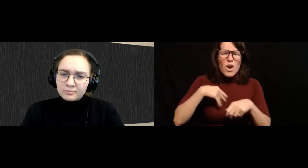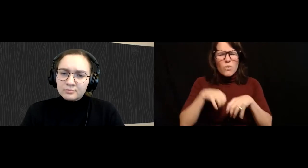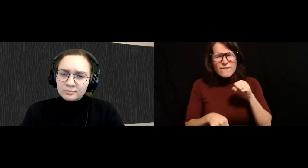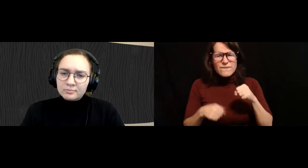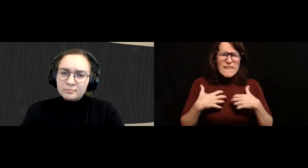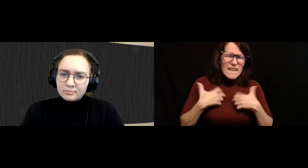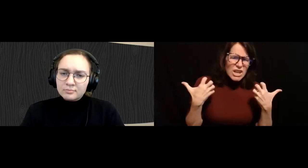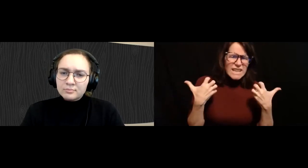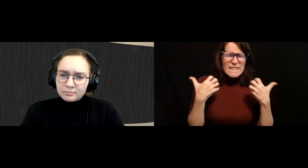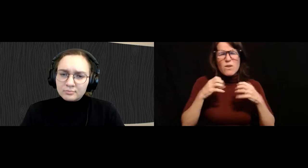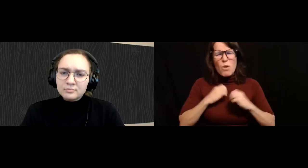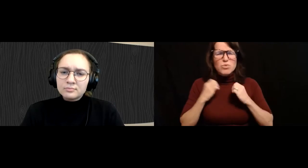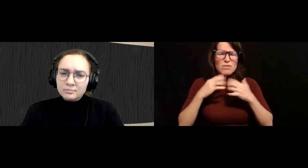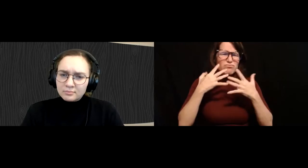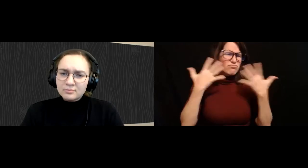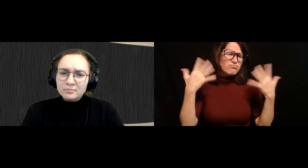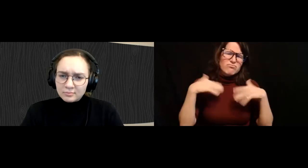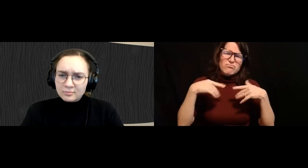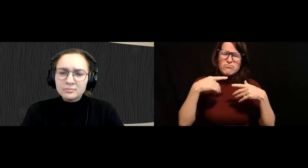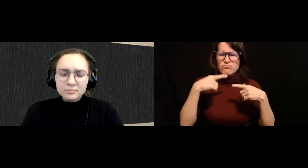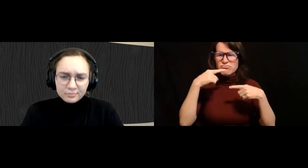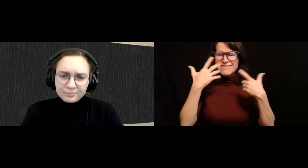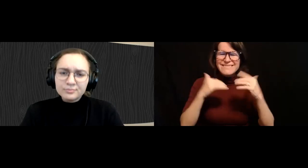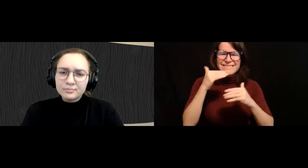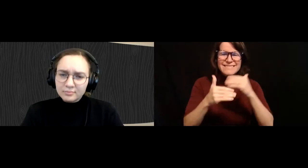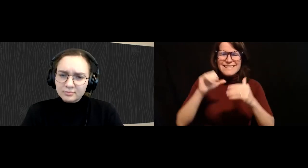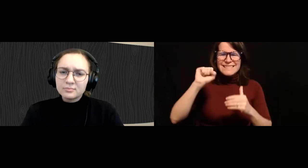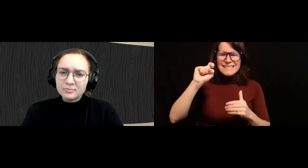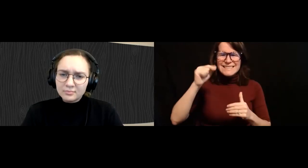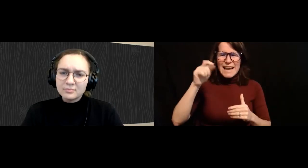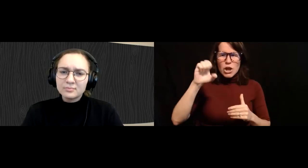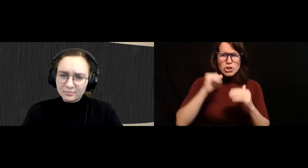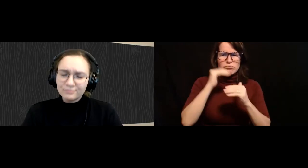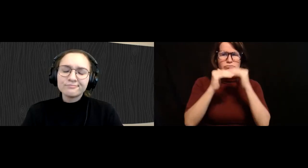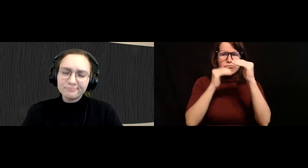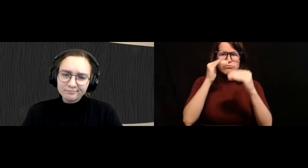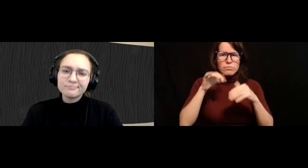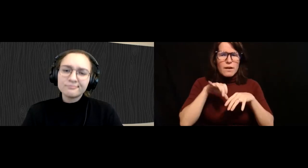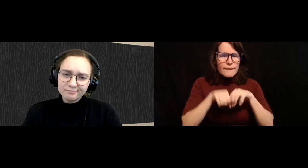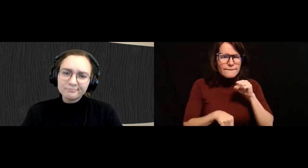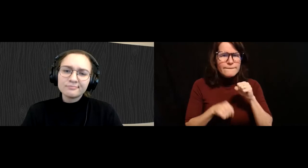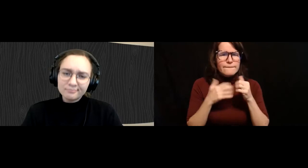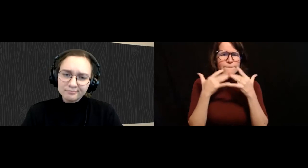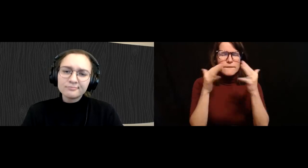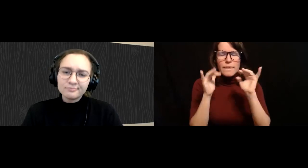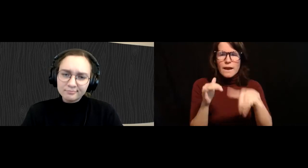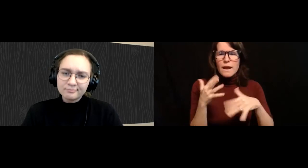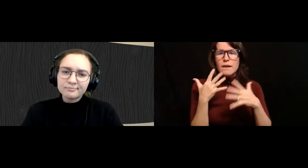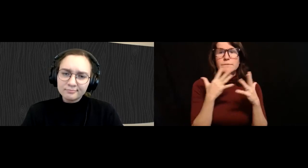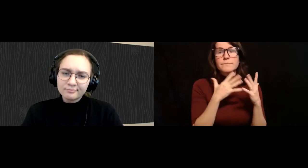outlook on life. And you know, it's normal to have grief and it's normal to have some anger and, you know, but you have to go through the stages of